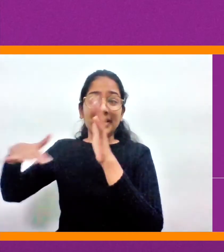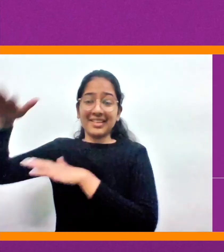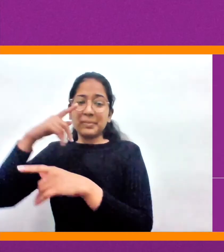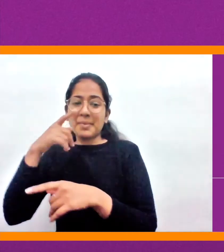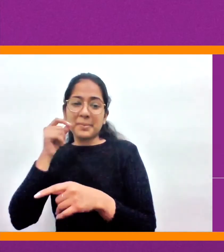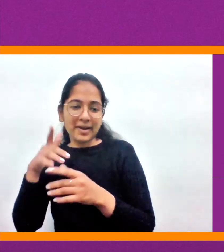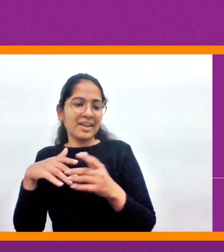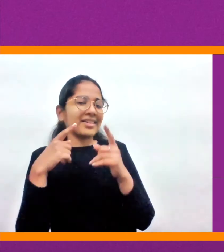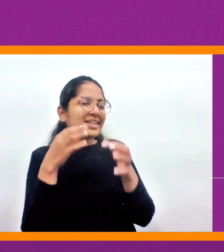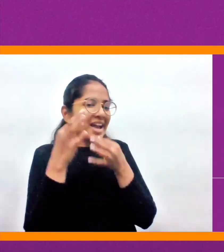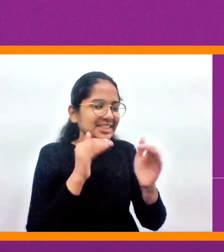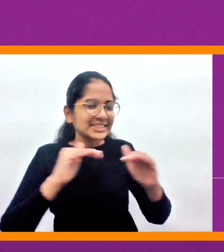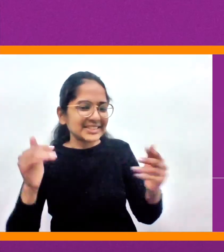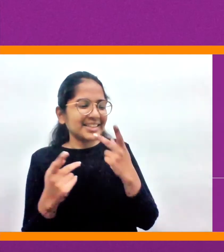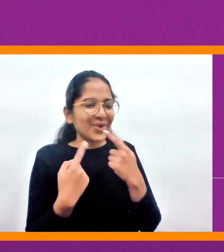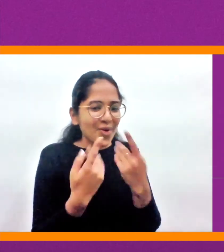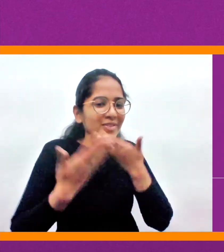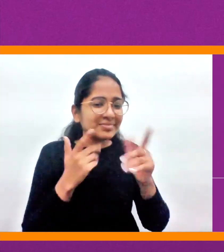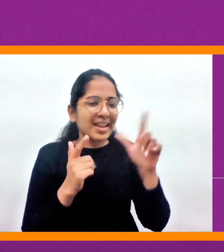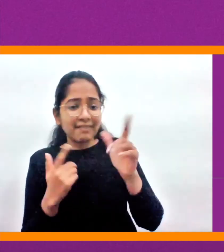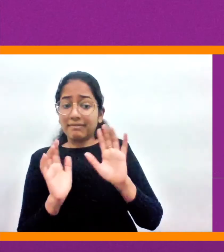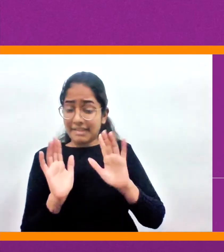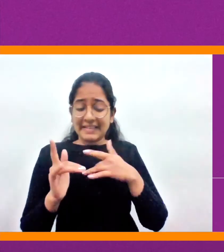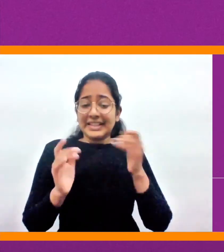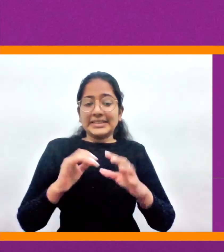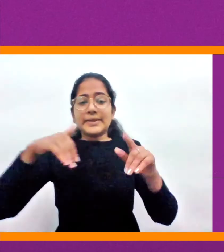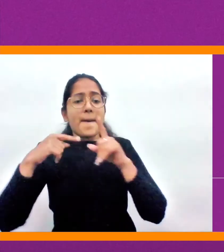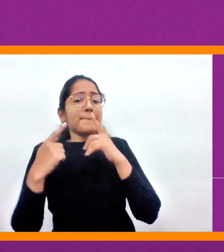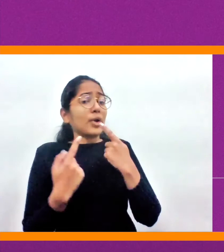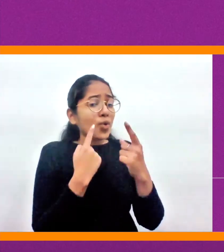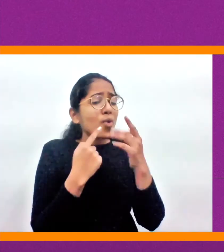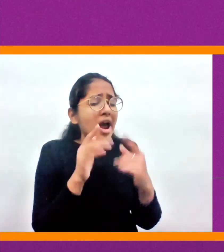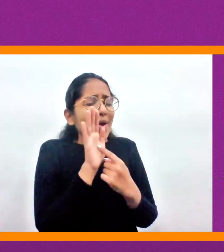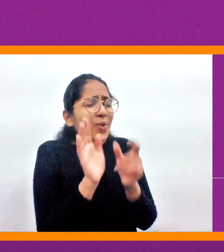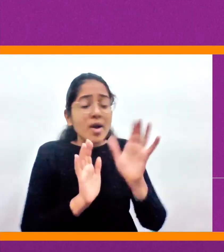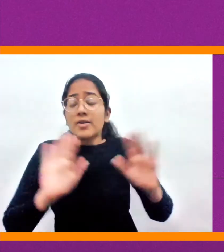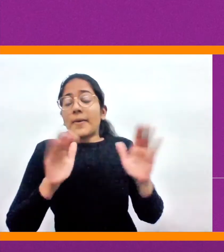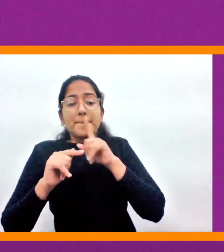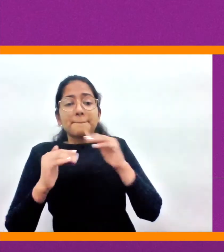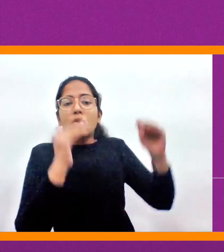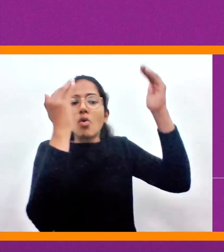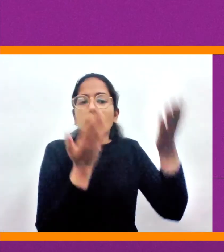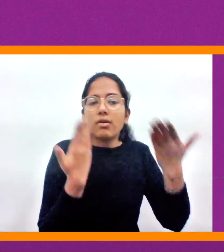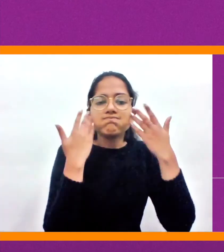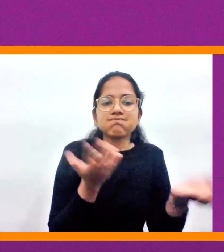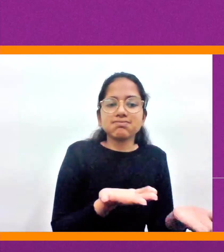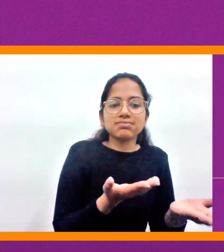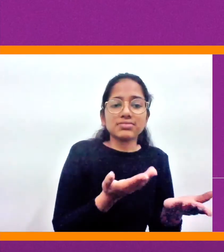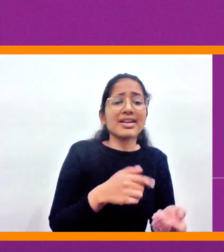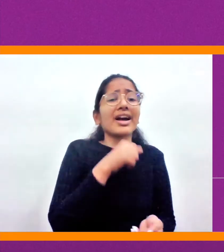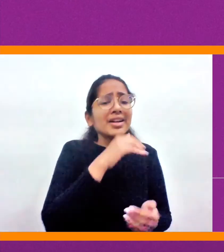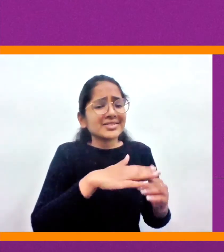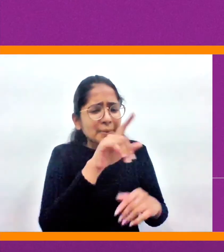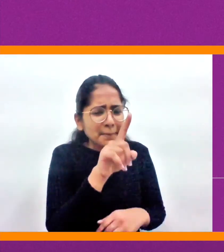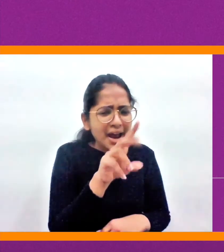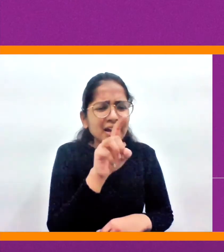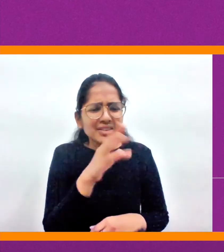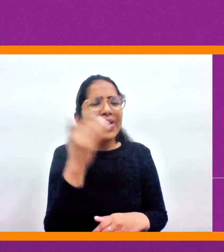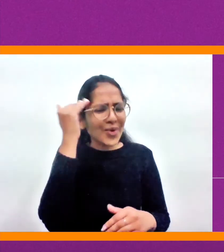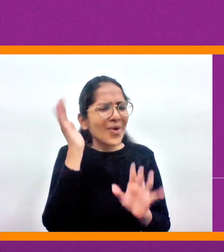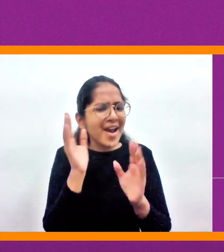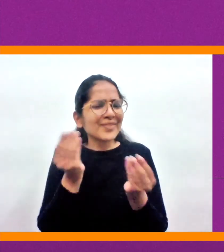be taught about personal space and that we don't enter another person's personal space if they aren't okay with it, and